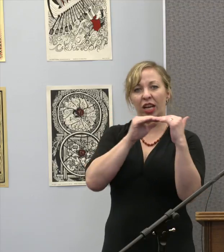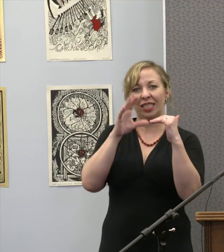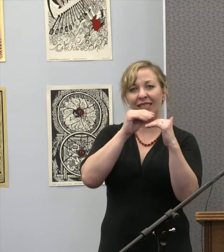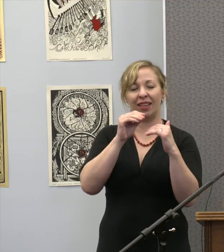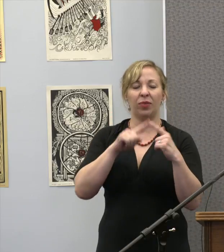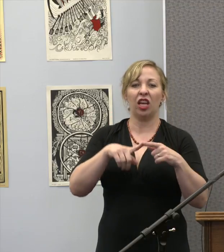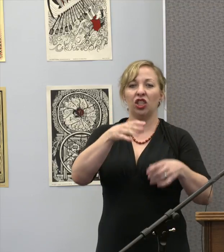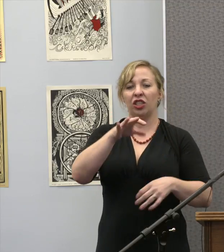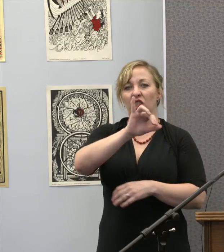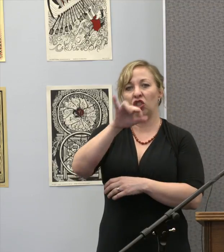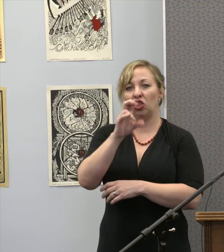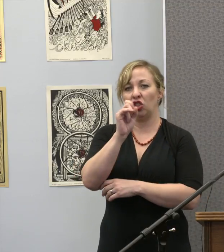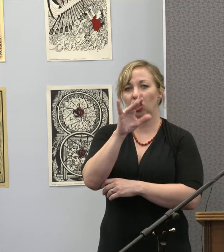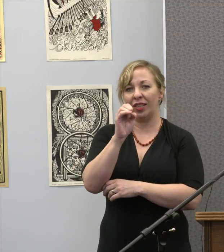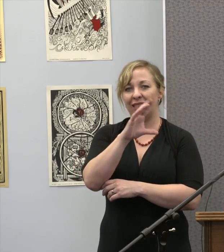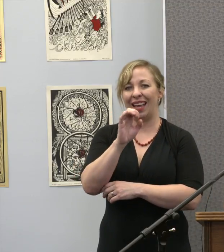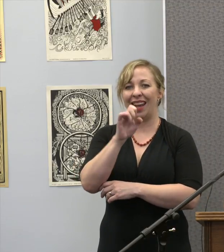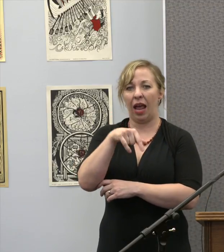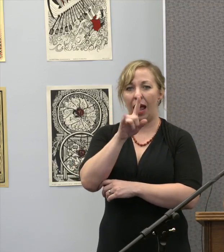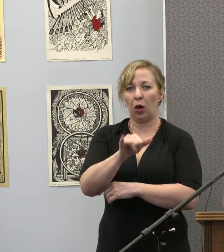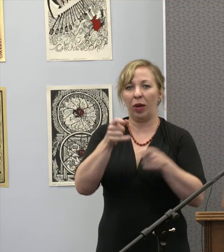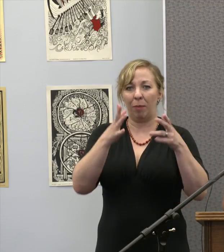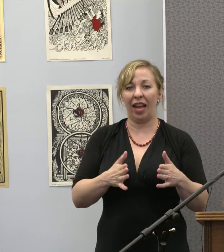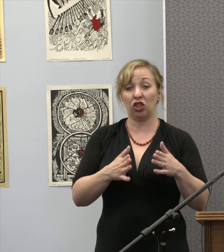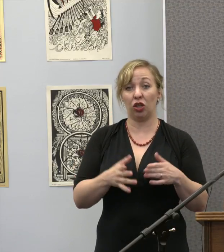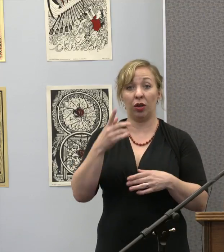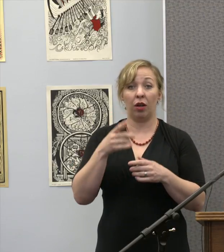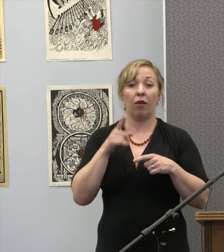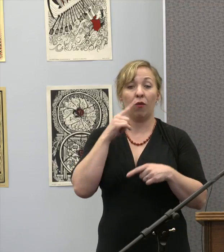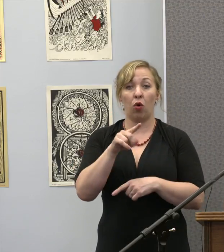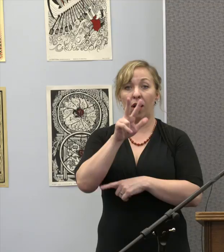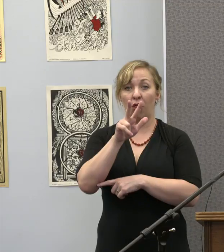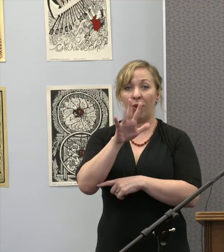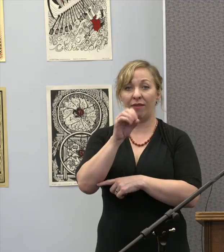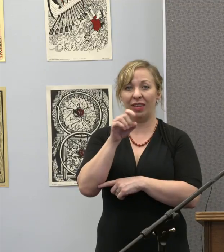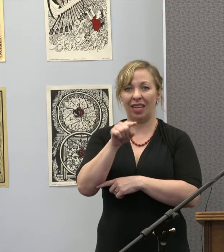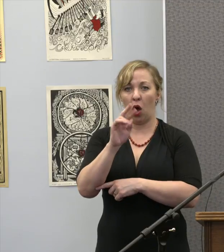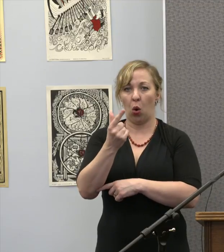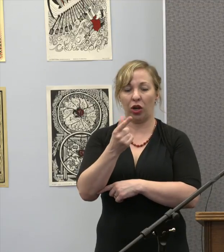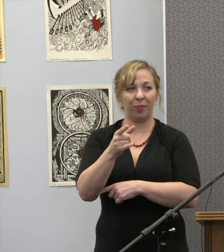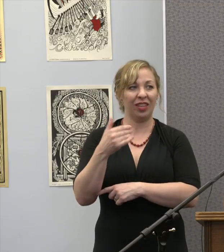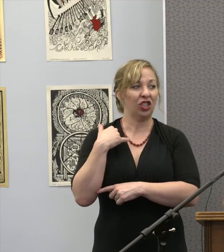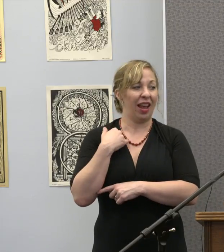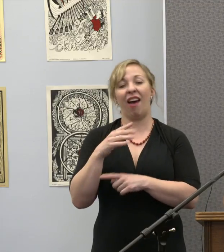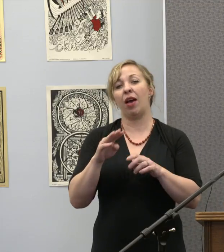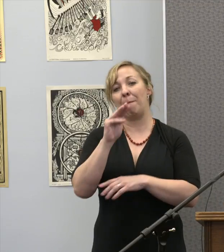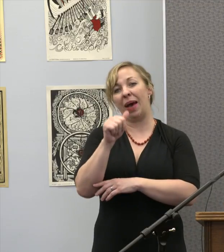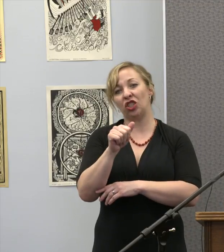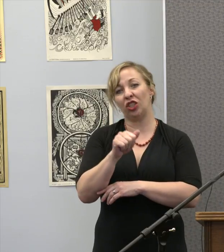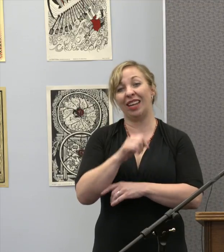Manager at 350.org. She holds a Master's in International Affairs with